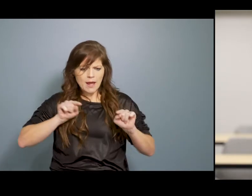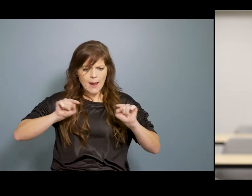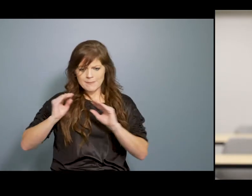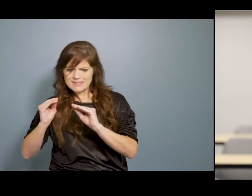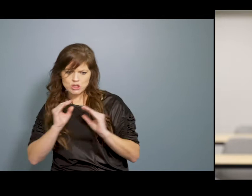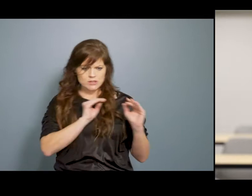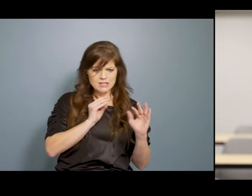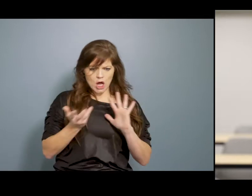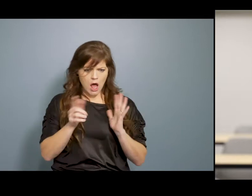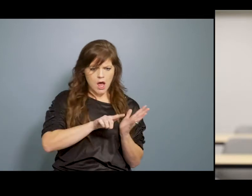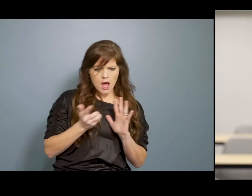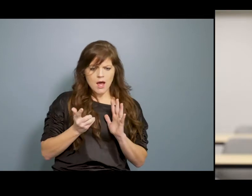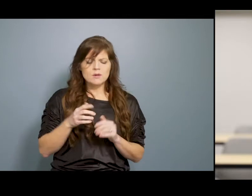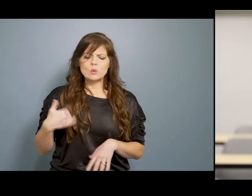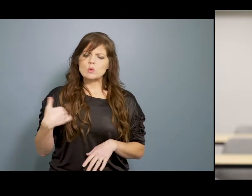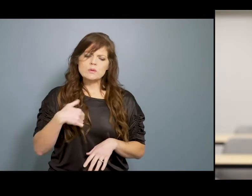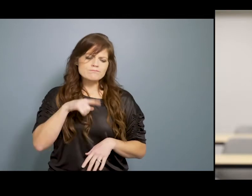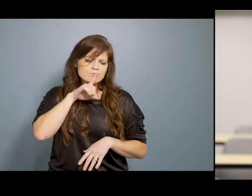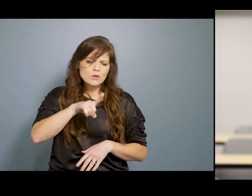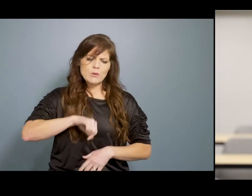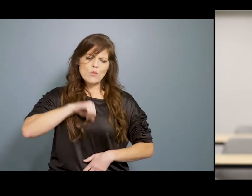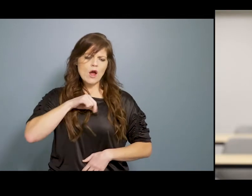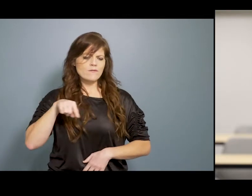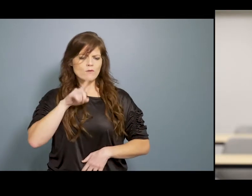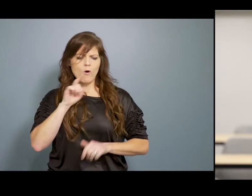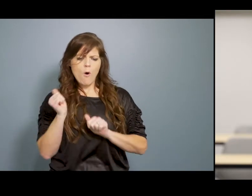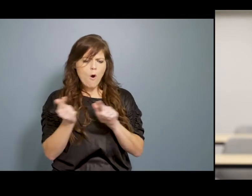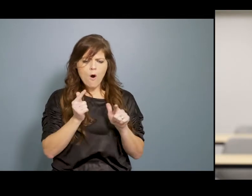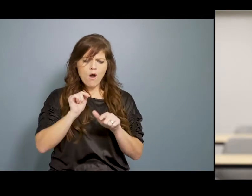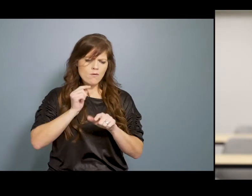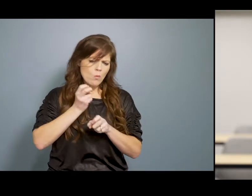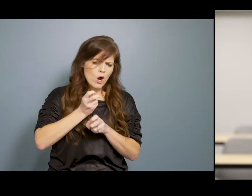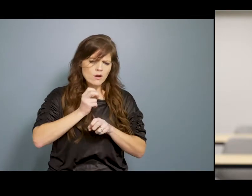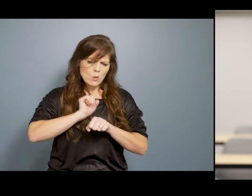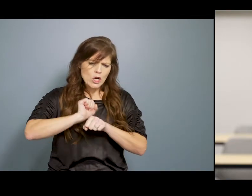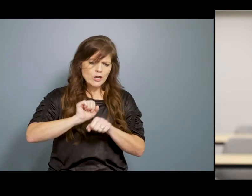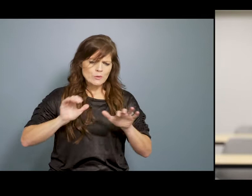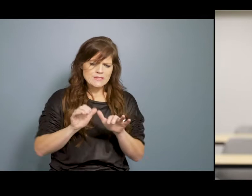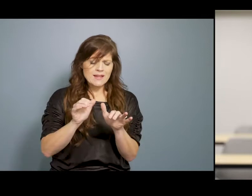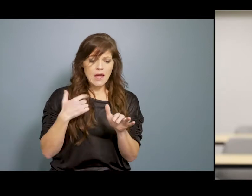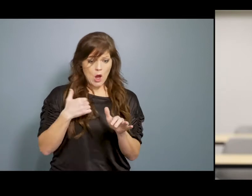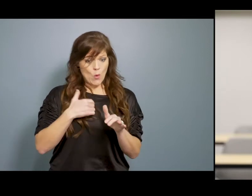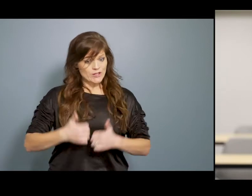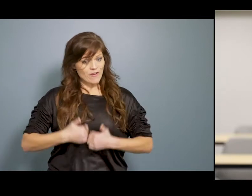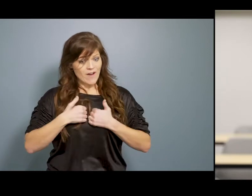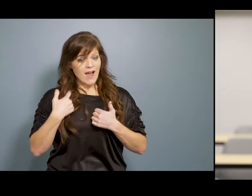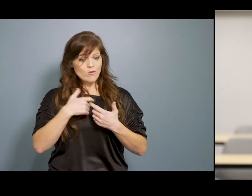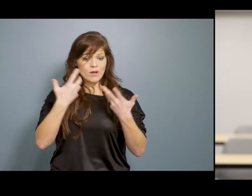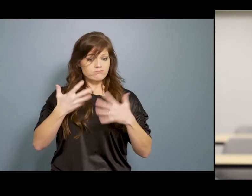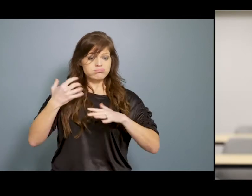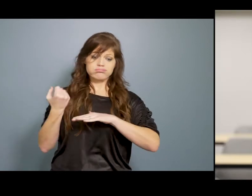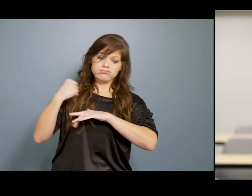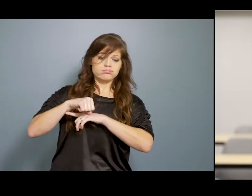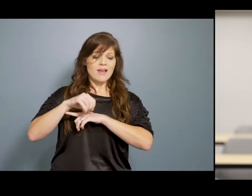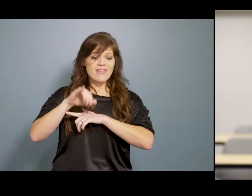and I'm so proud of you for all of the hard work you did for our students. And we survived it, you guys. We made it through that